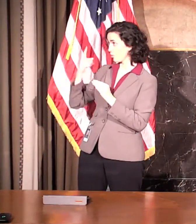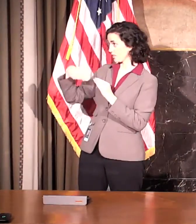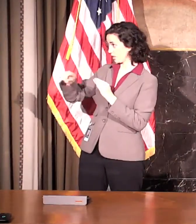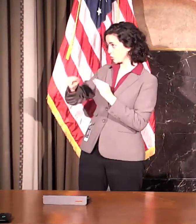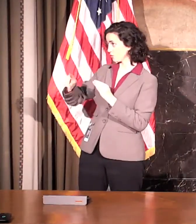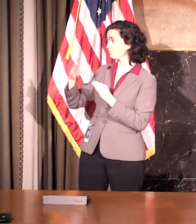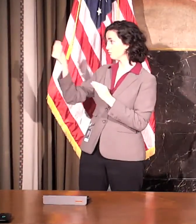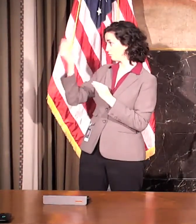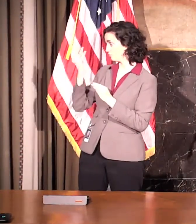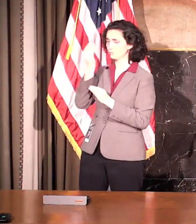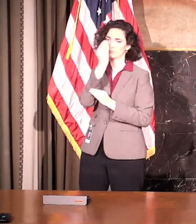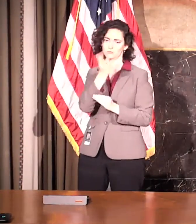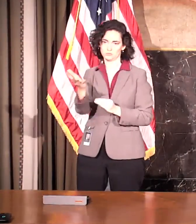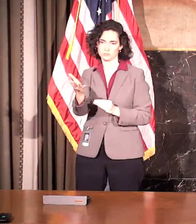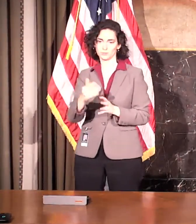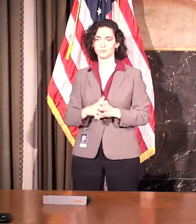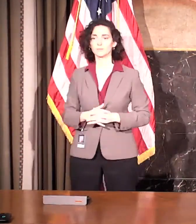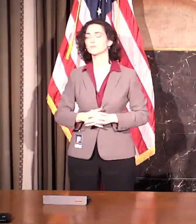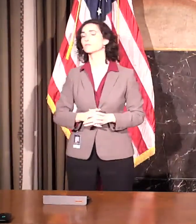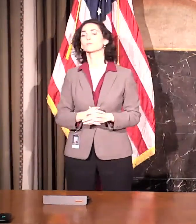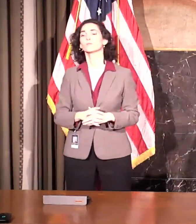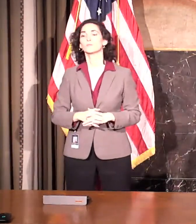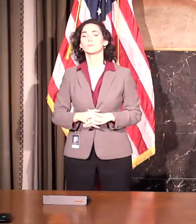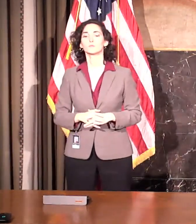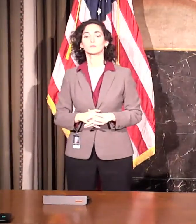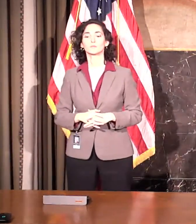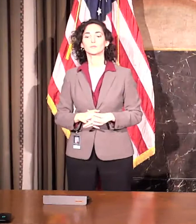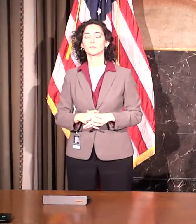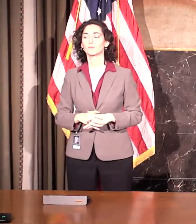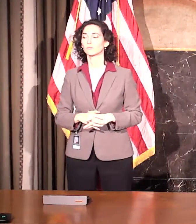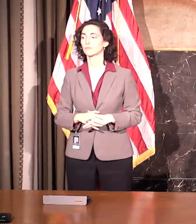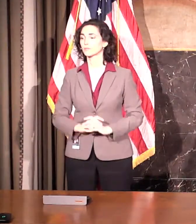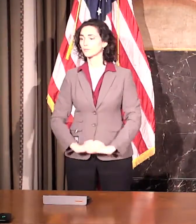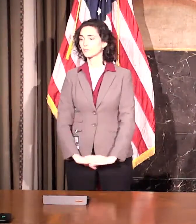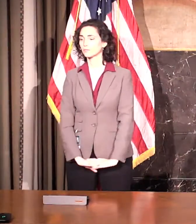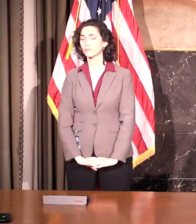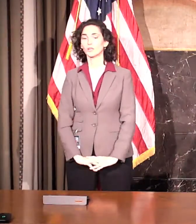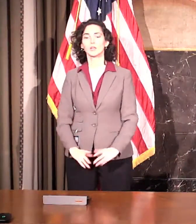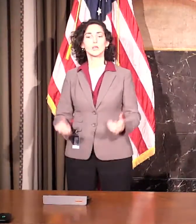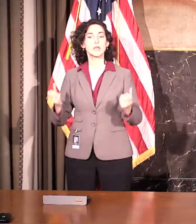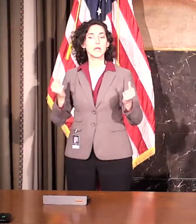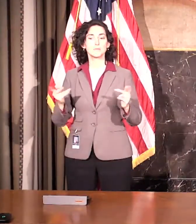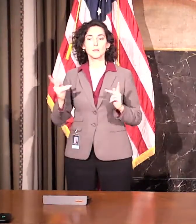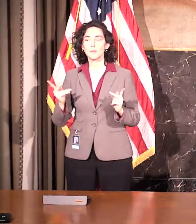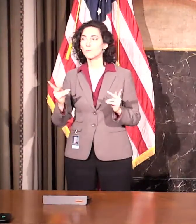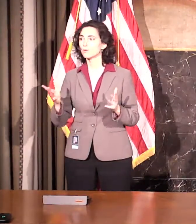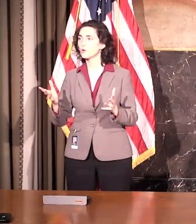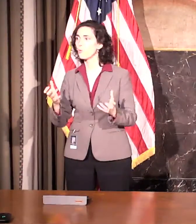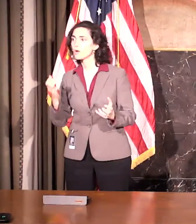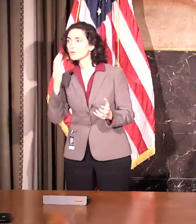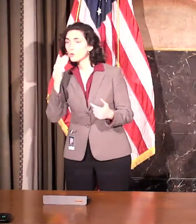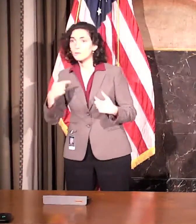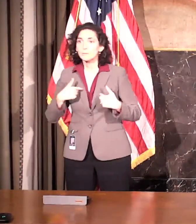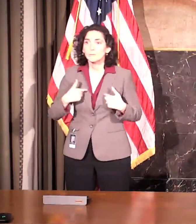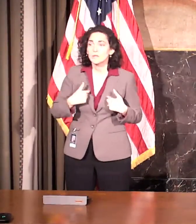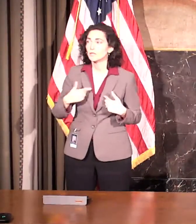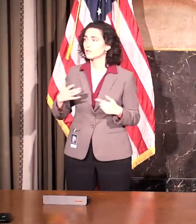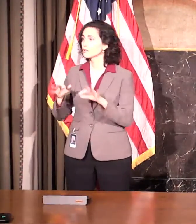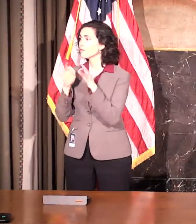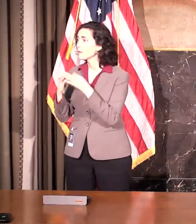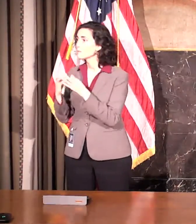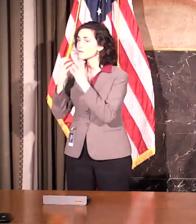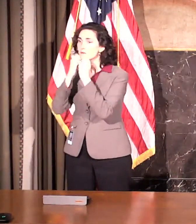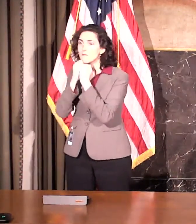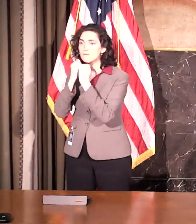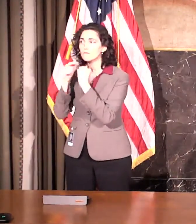I do know that there are a lot of individuals who are anxious to know when they or a loved one might be in line